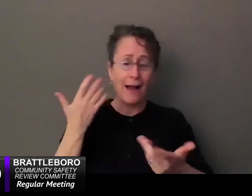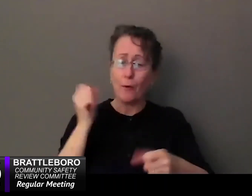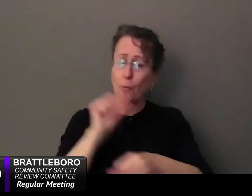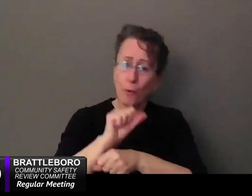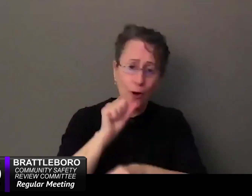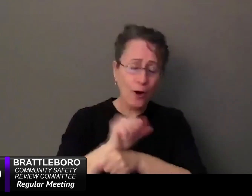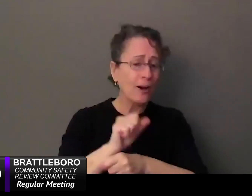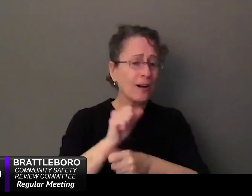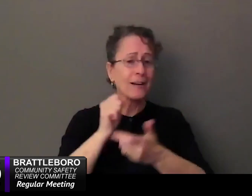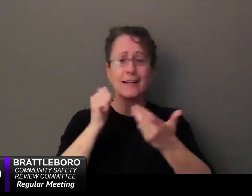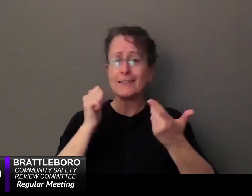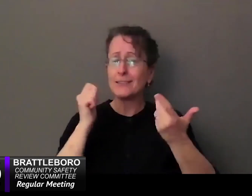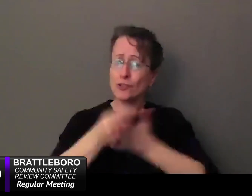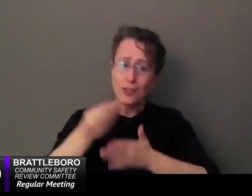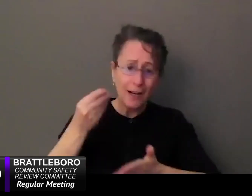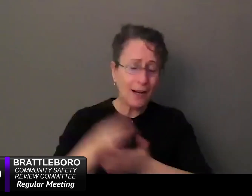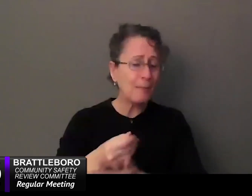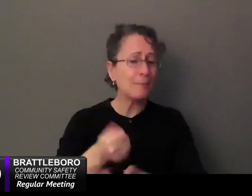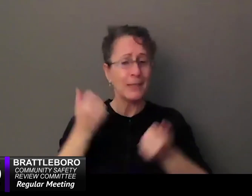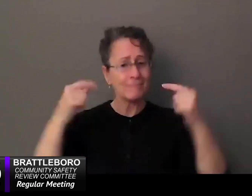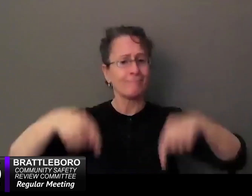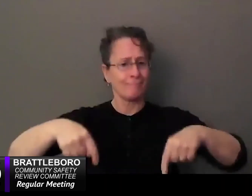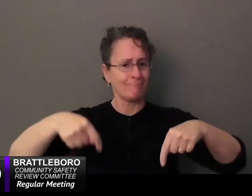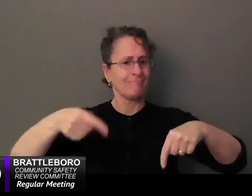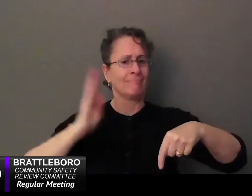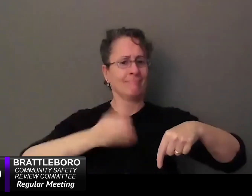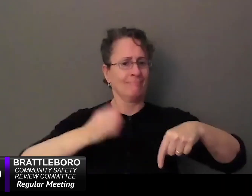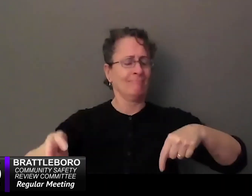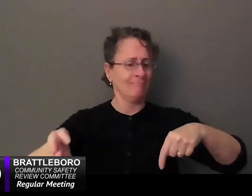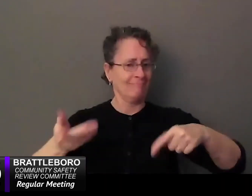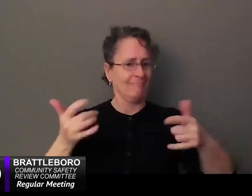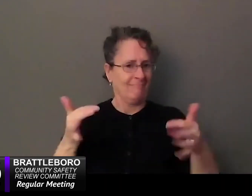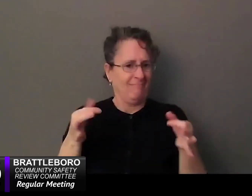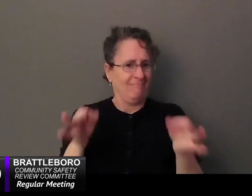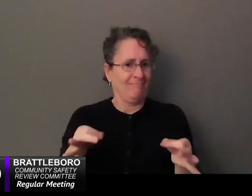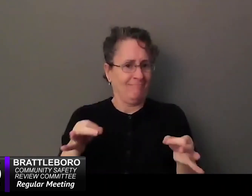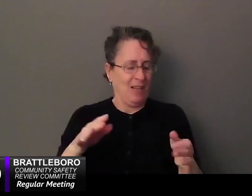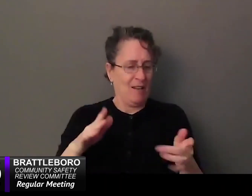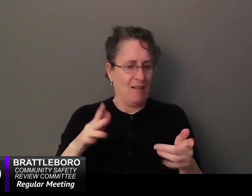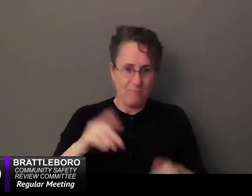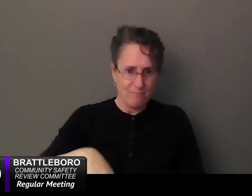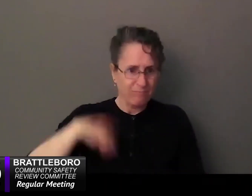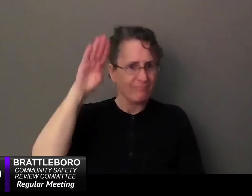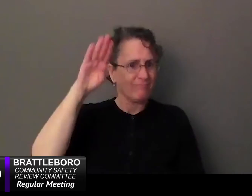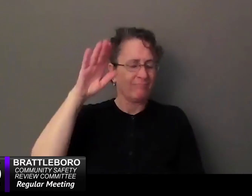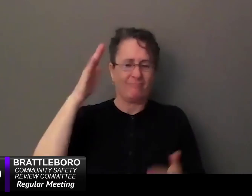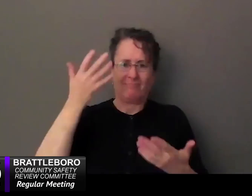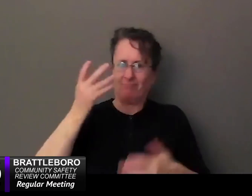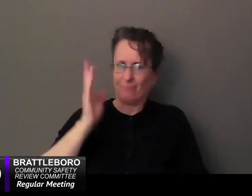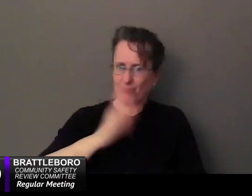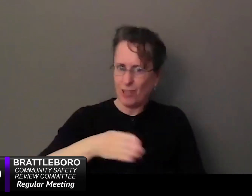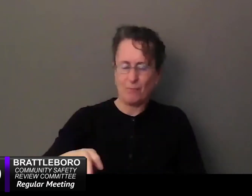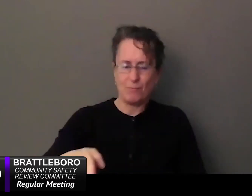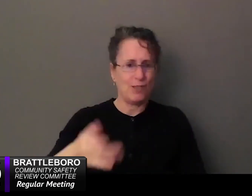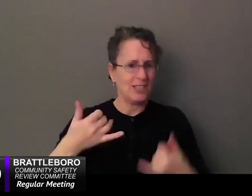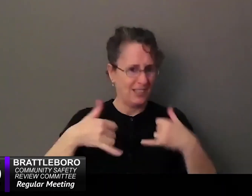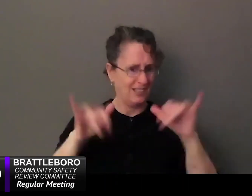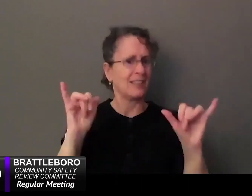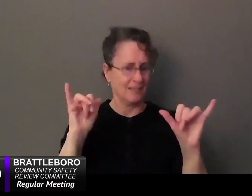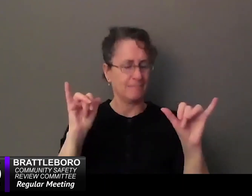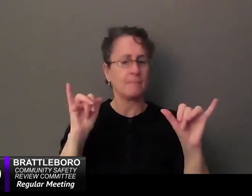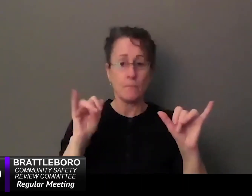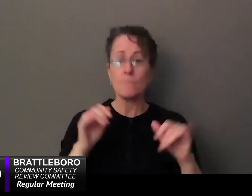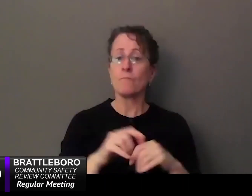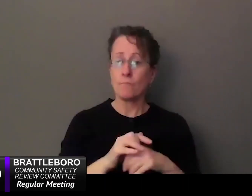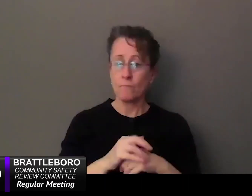So definitely born and raised resident of Brattleboro. Other important things to share, I've